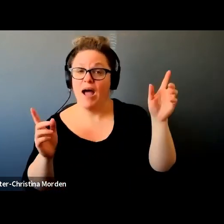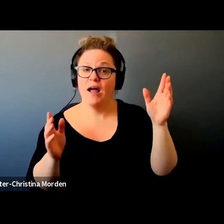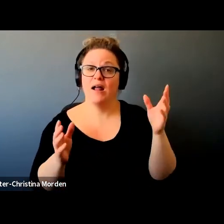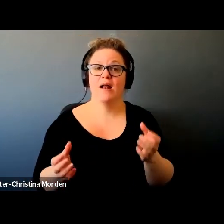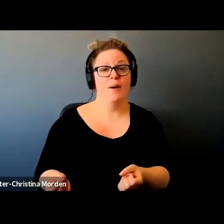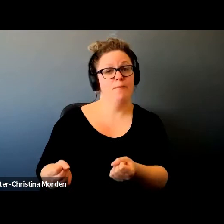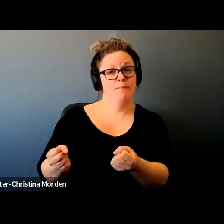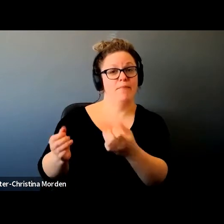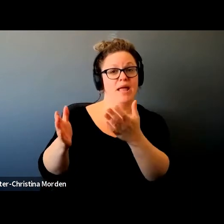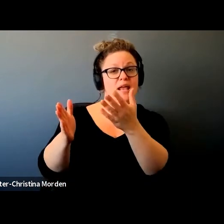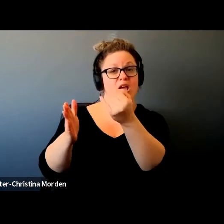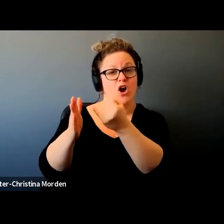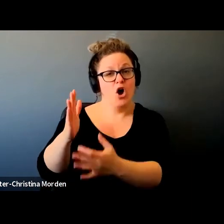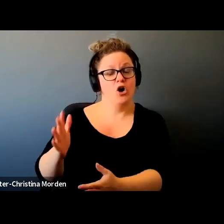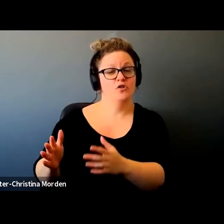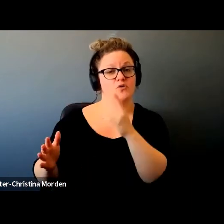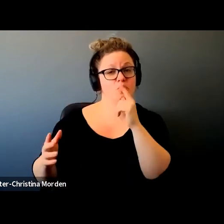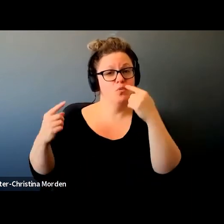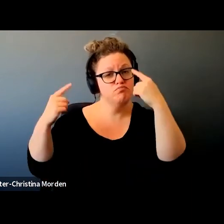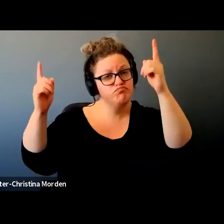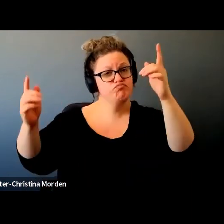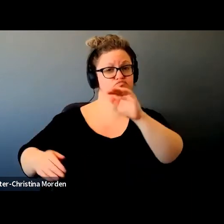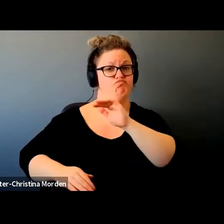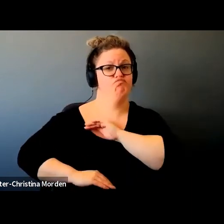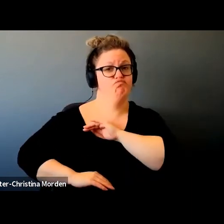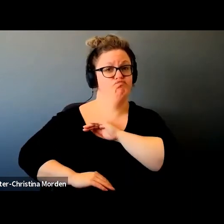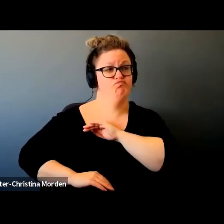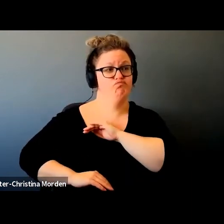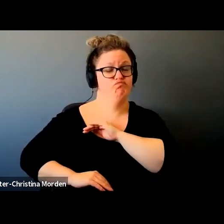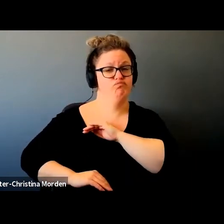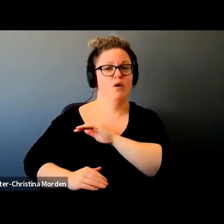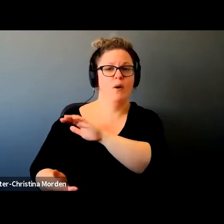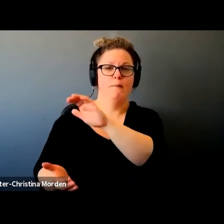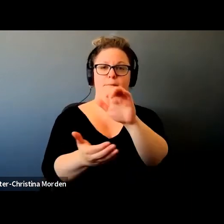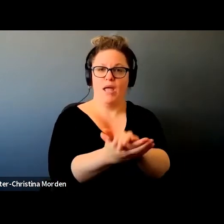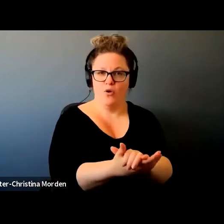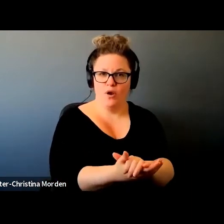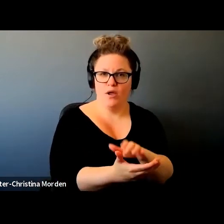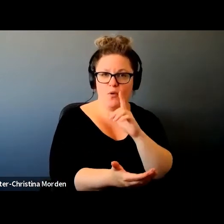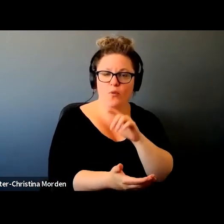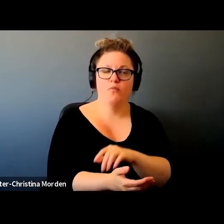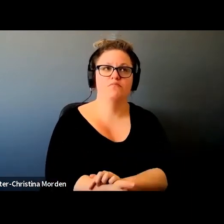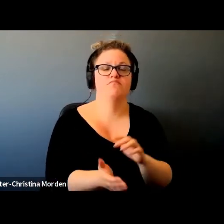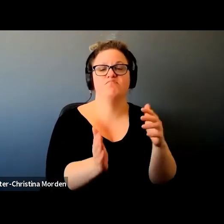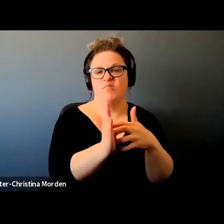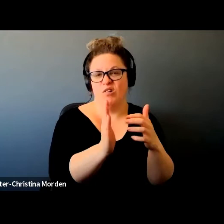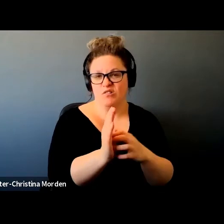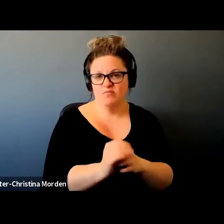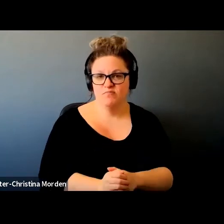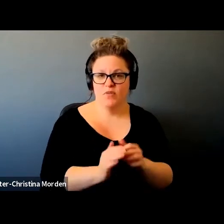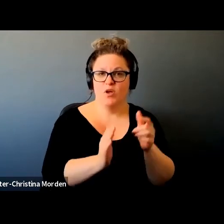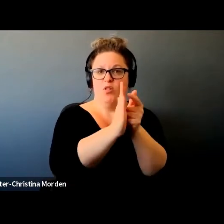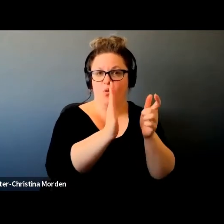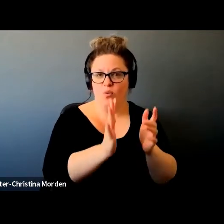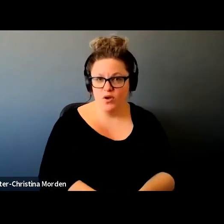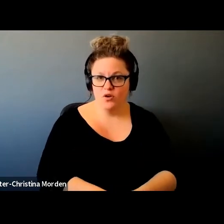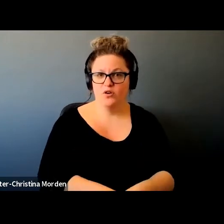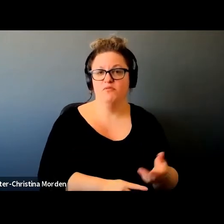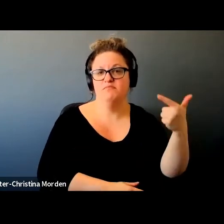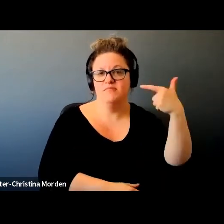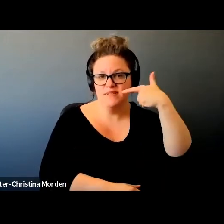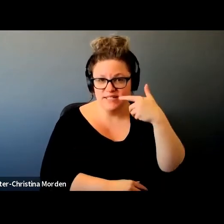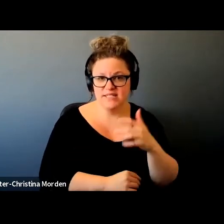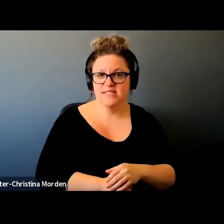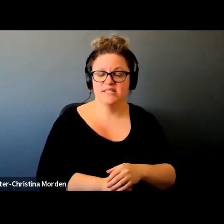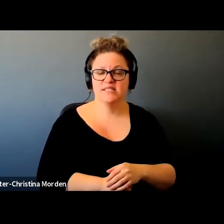are most successful and satisfied in their practice are married to doctors, lawyers, dentists. And